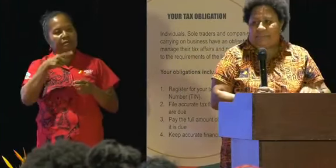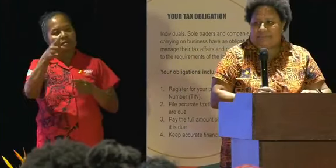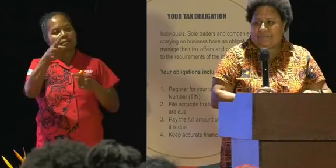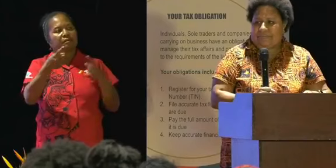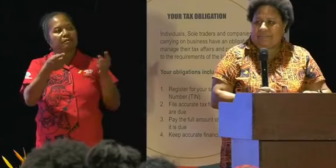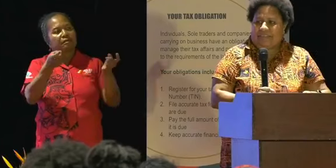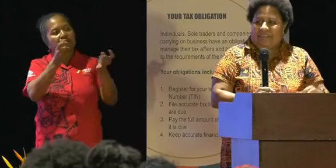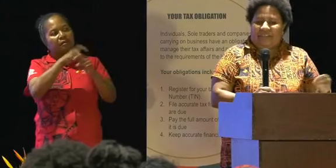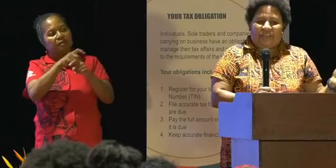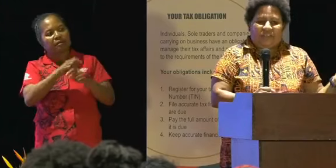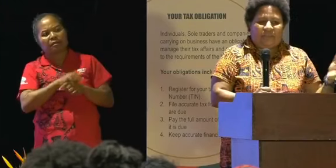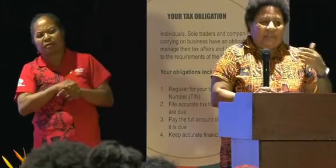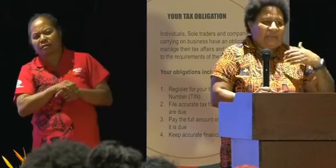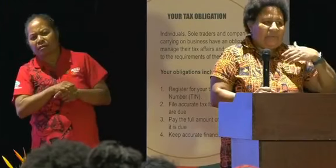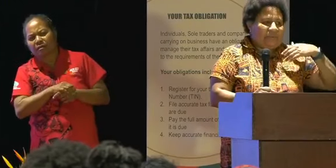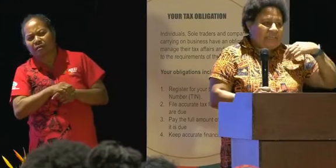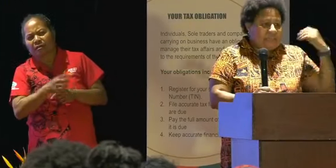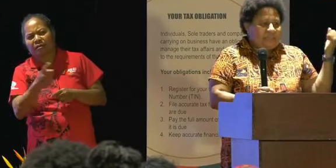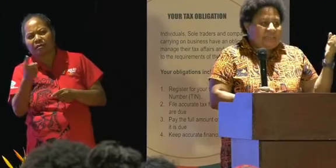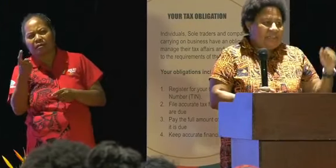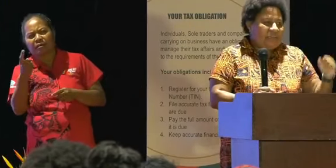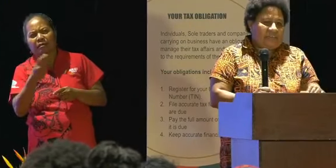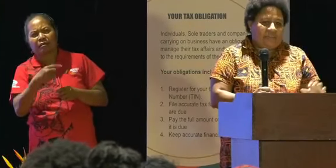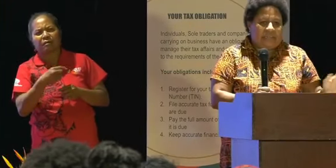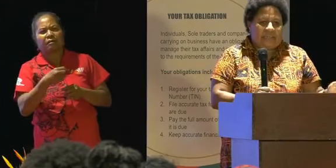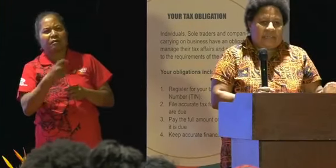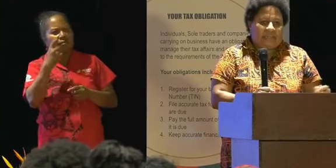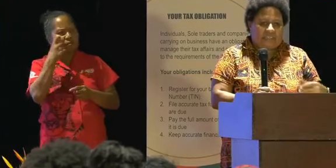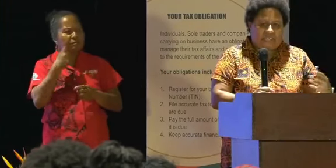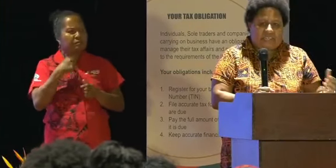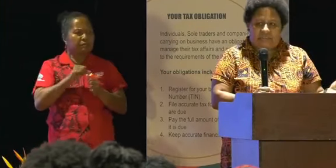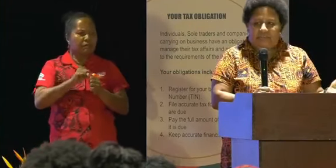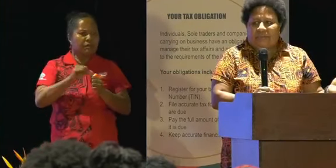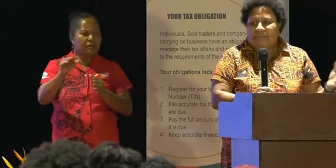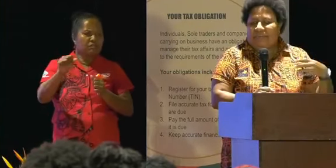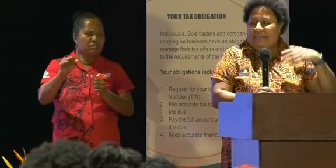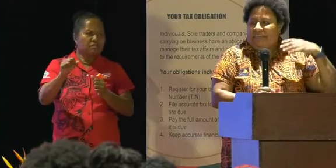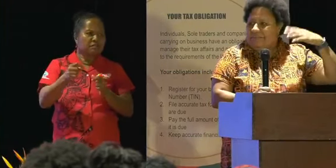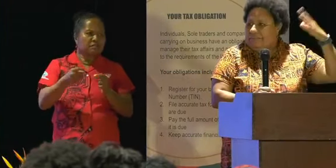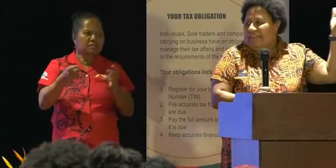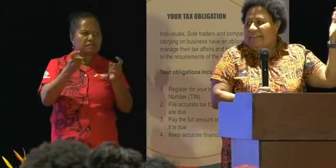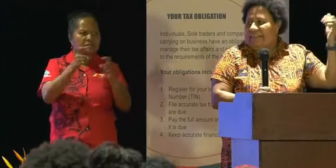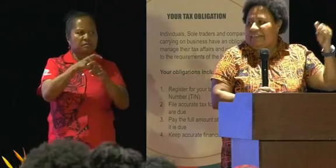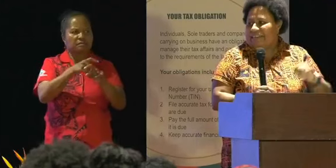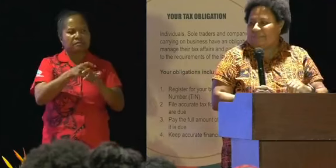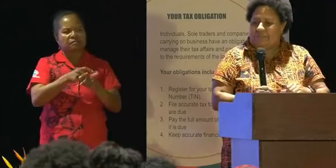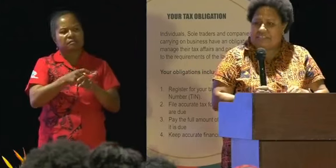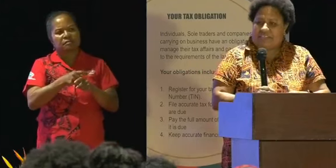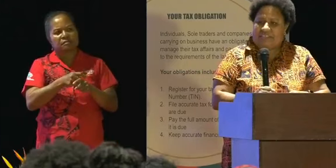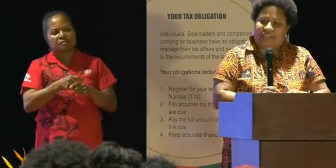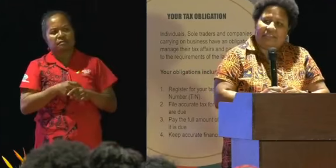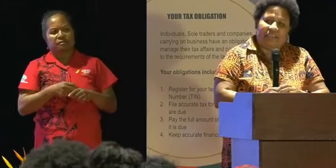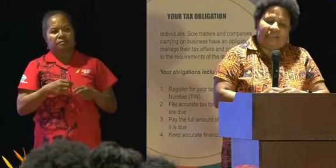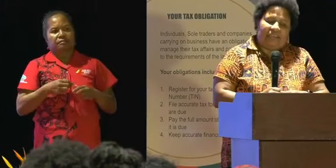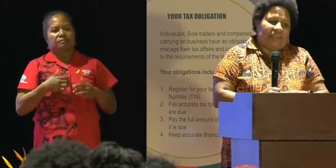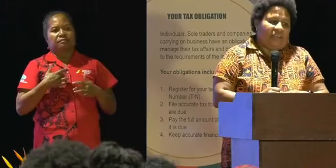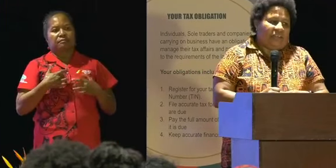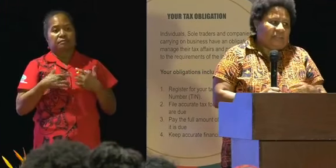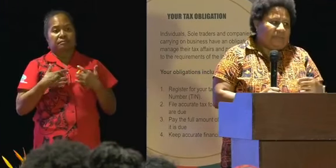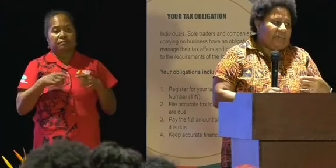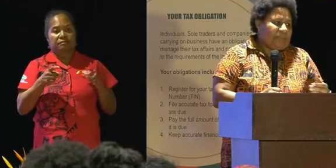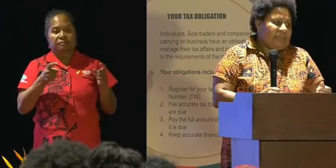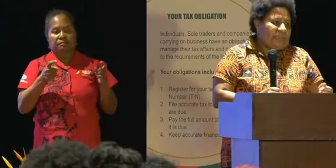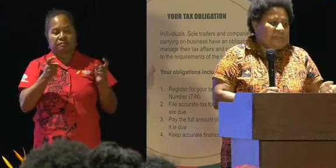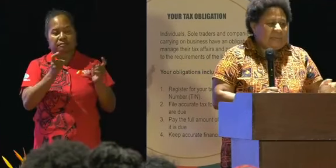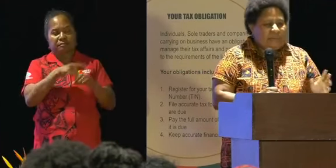world. So I'm come, I'm trying best, like advocate, like change, one man, Mary, what lie, they need to change.